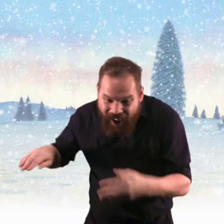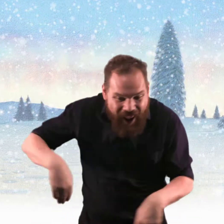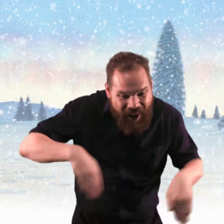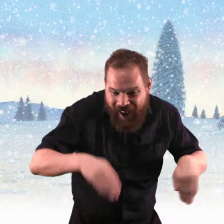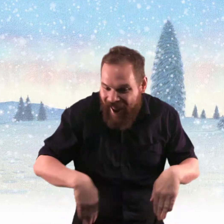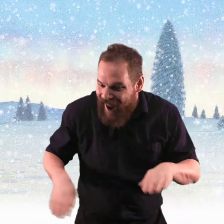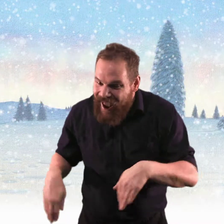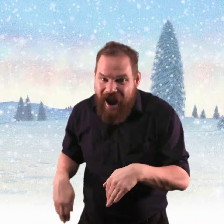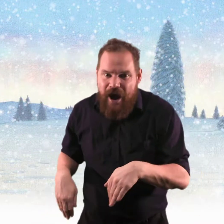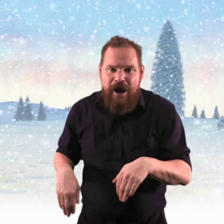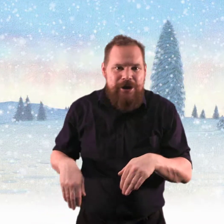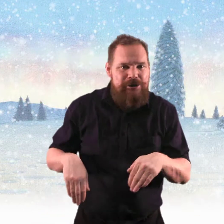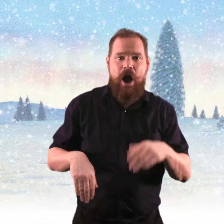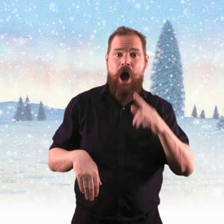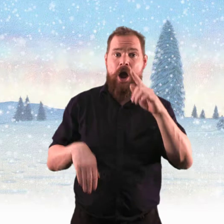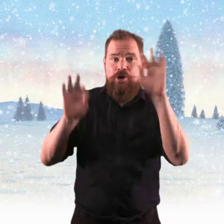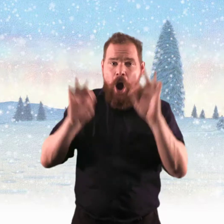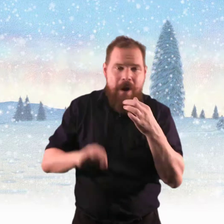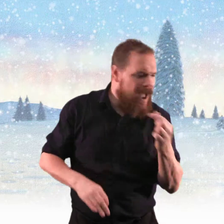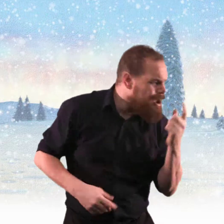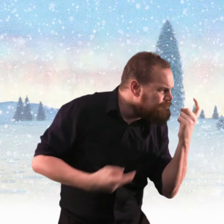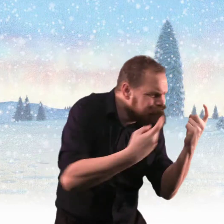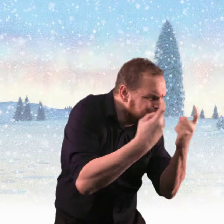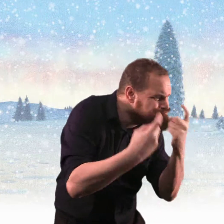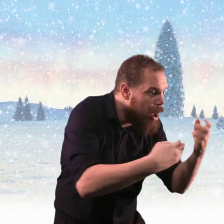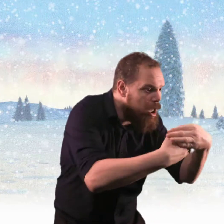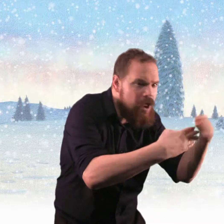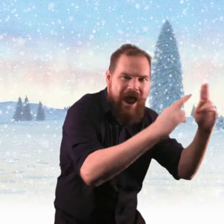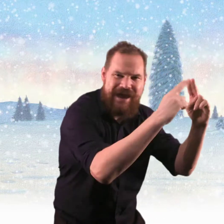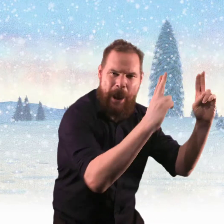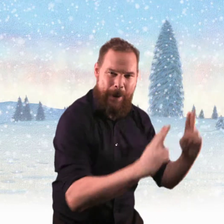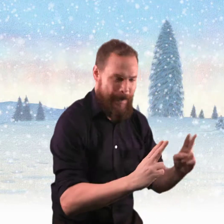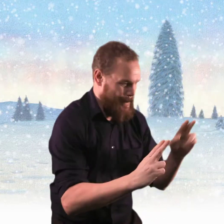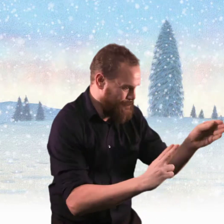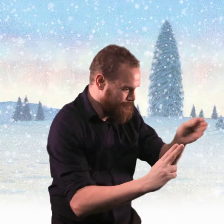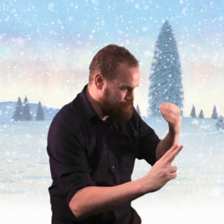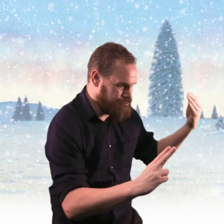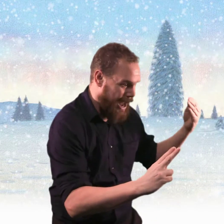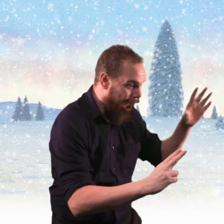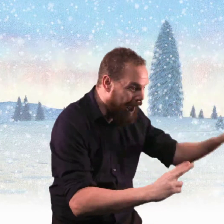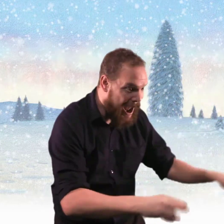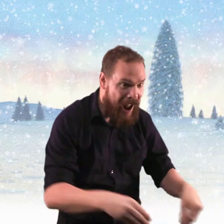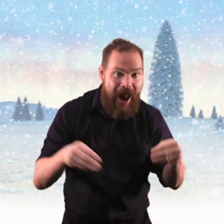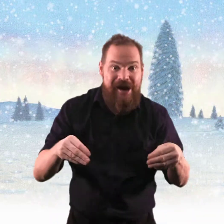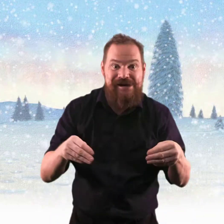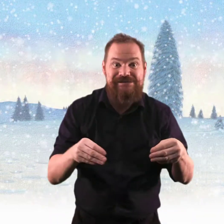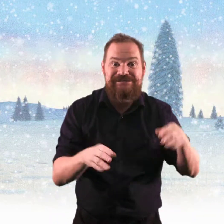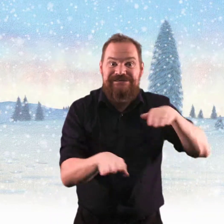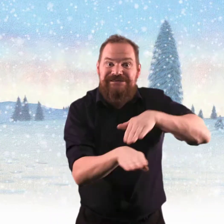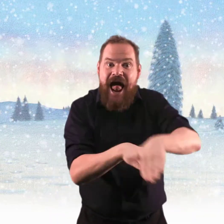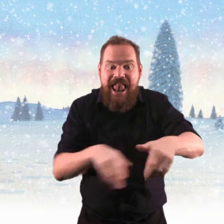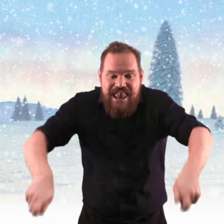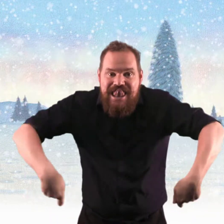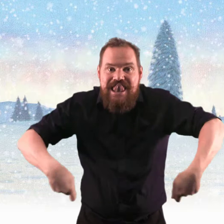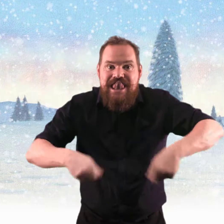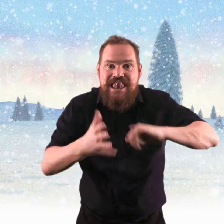came up and shook his hand politely. The snowman had found something as well. It was a sledge.